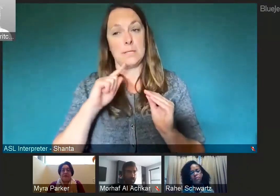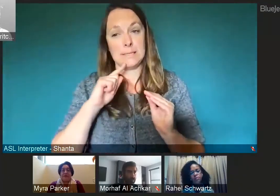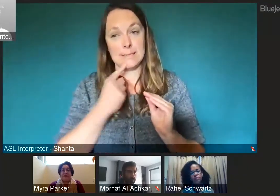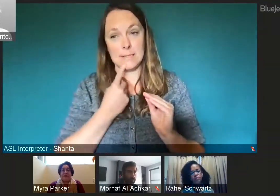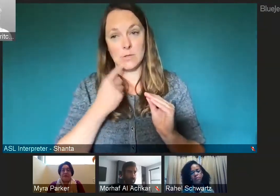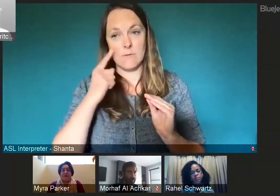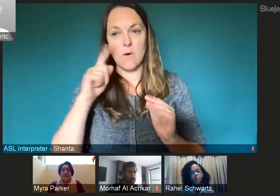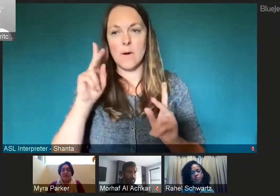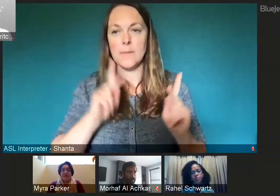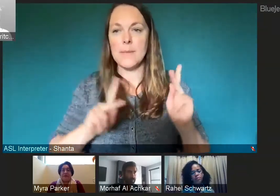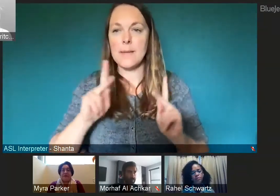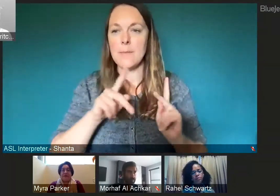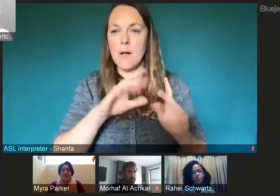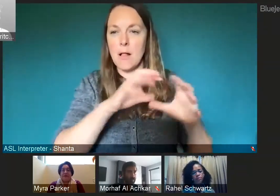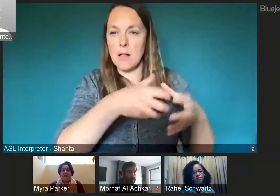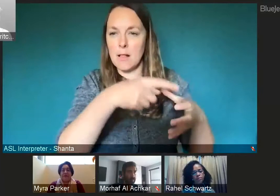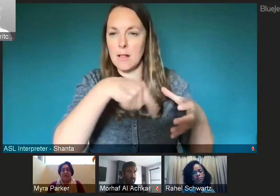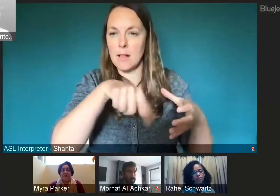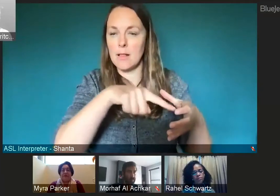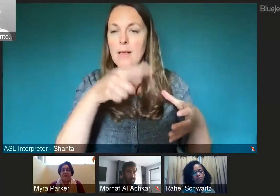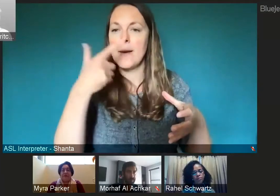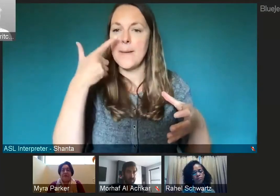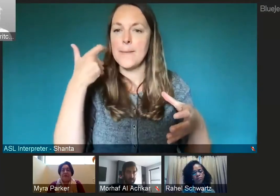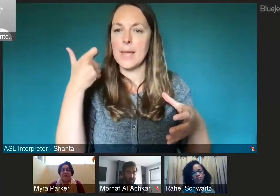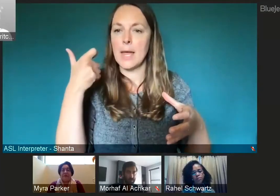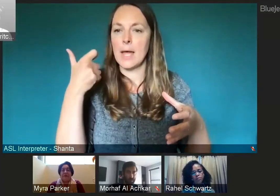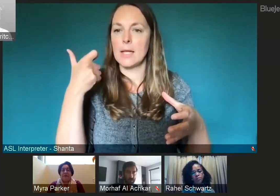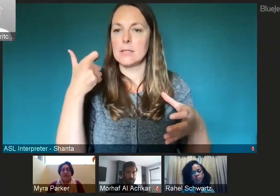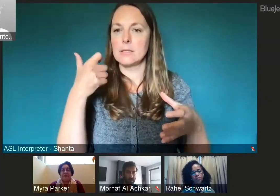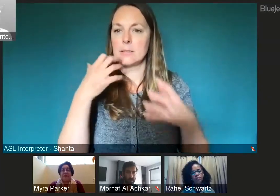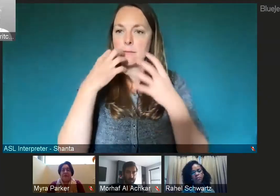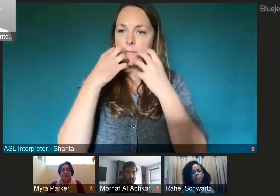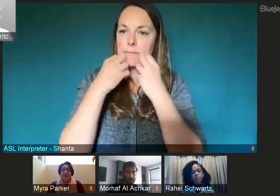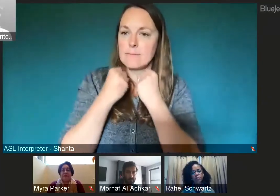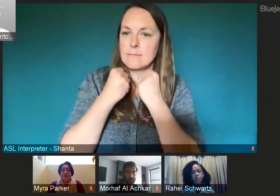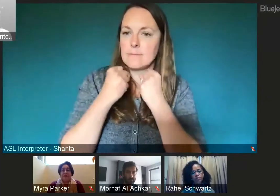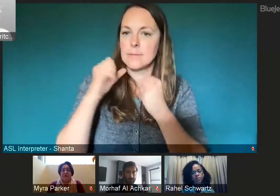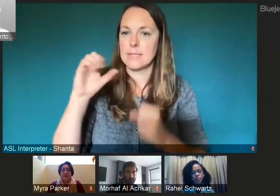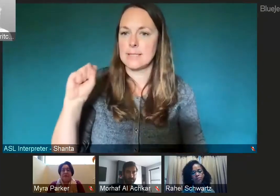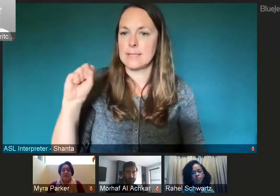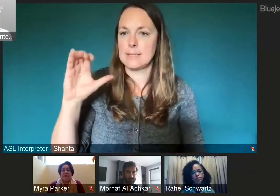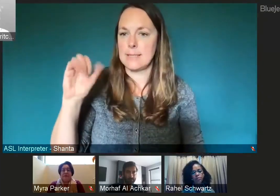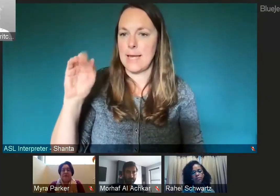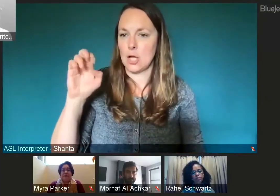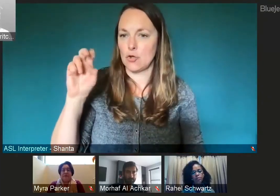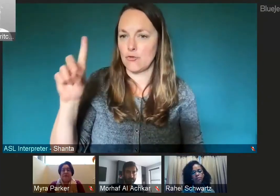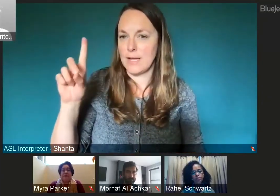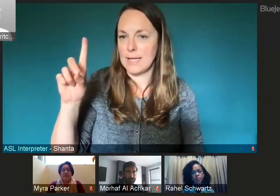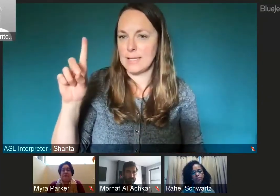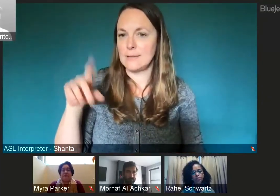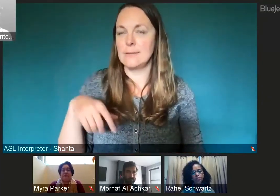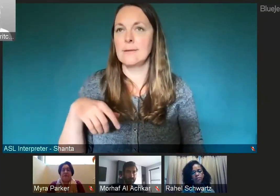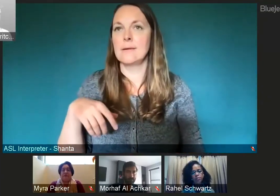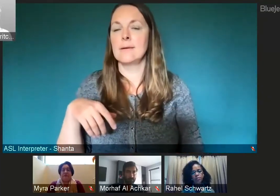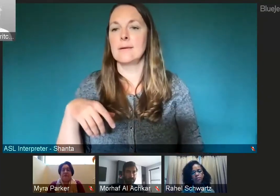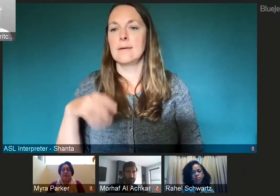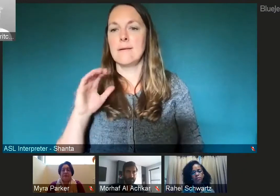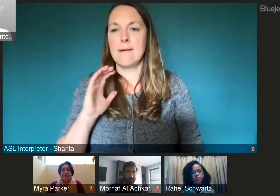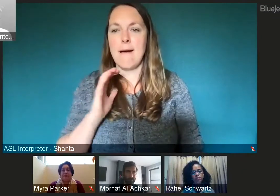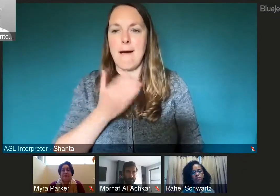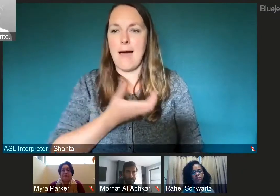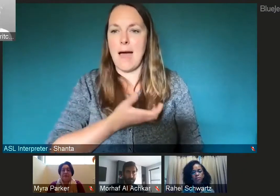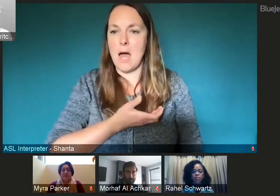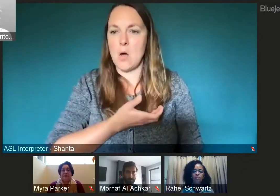our people because it's very sacred. It's a sacred matter, and our